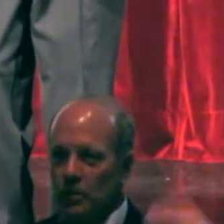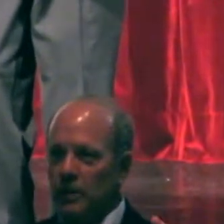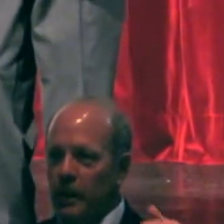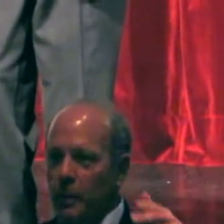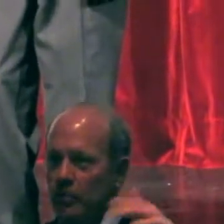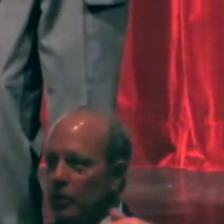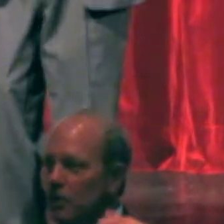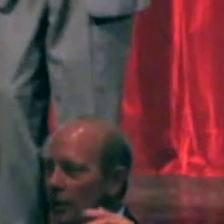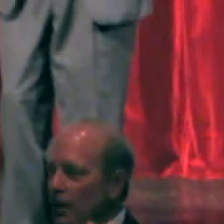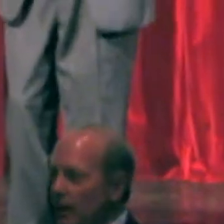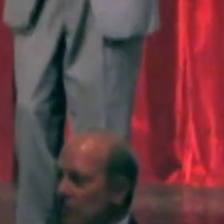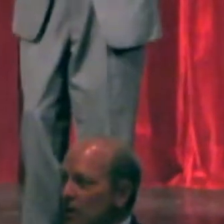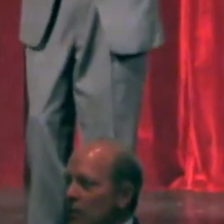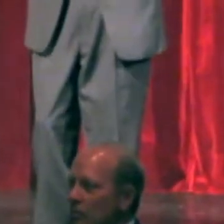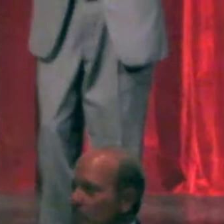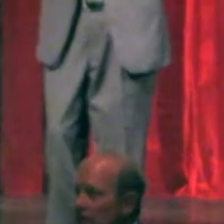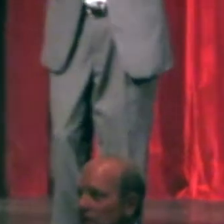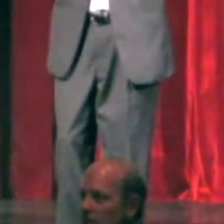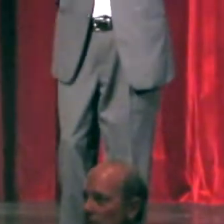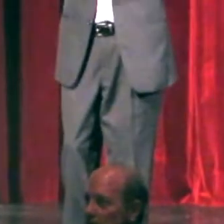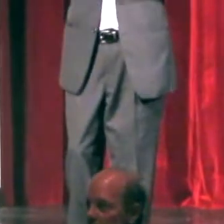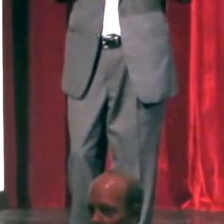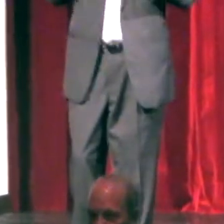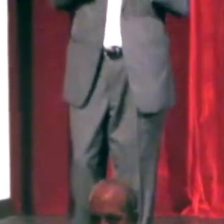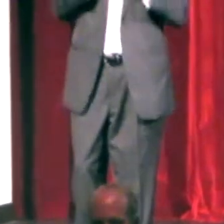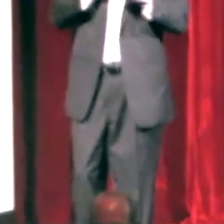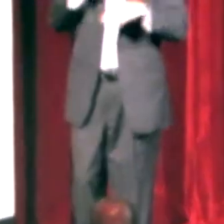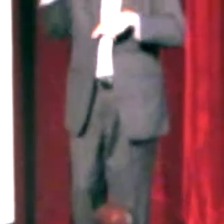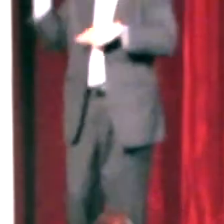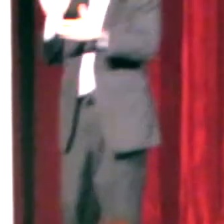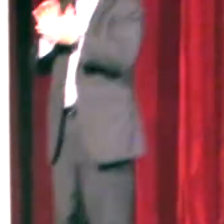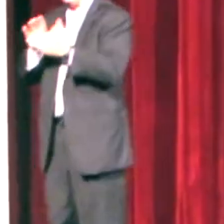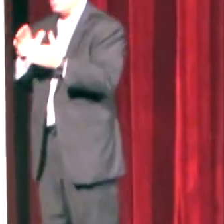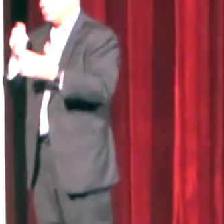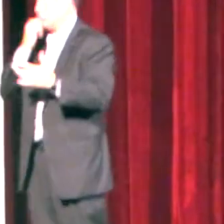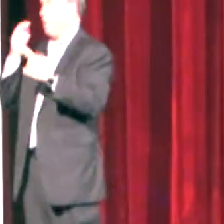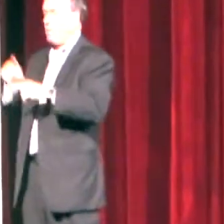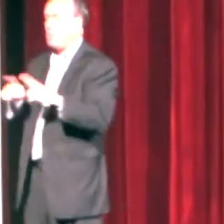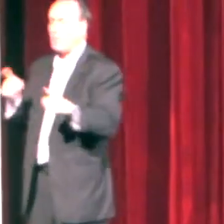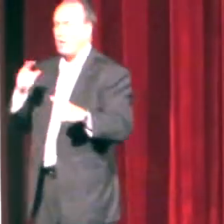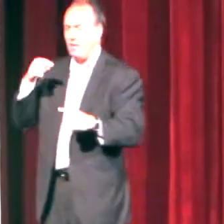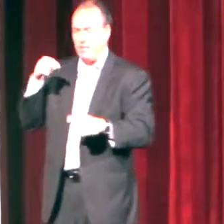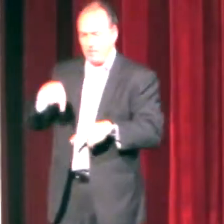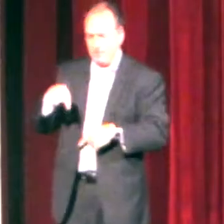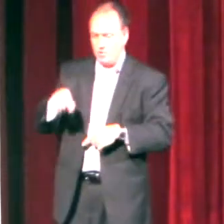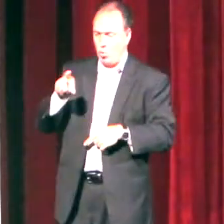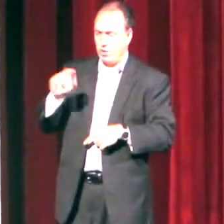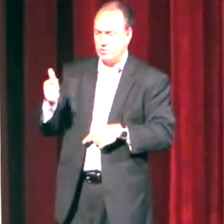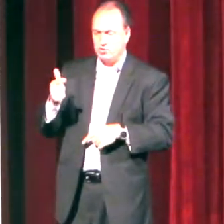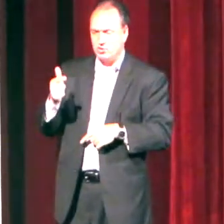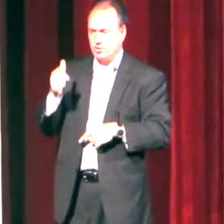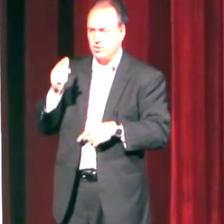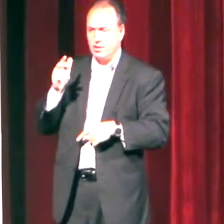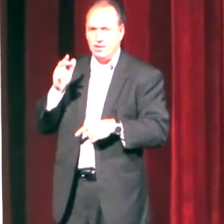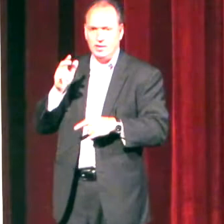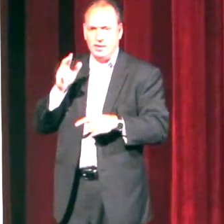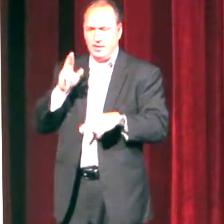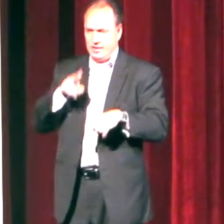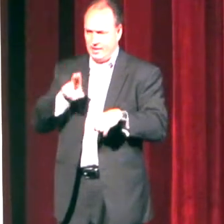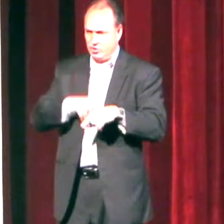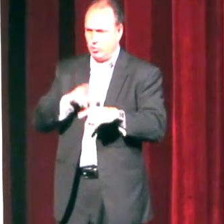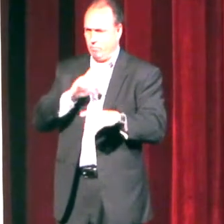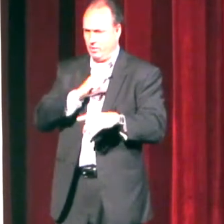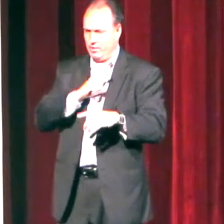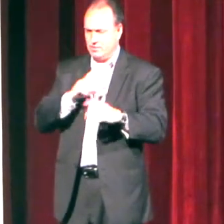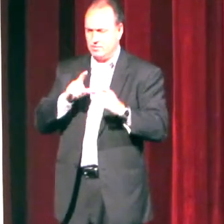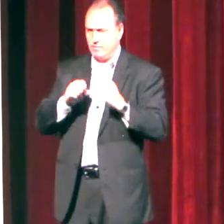sense. Certainly, we learned a lot from incidents that have occurred, but this organization, the National Police Foundation, wanted to find